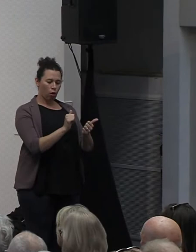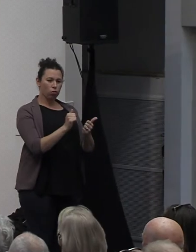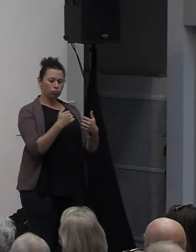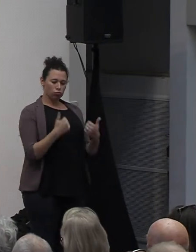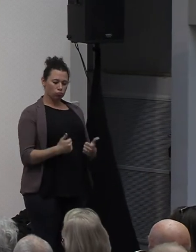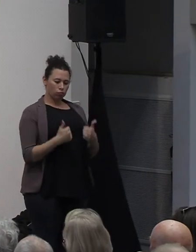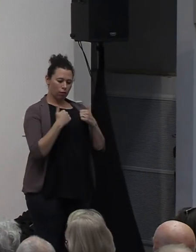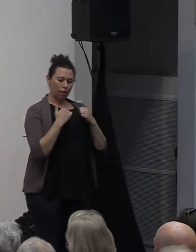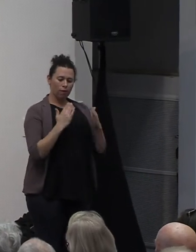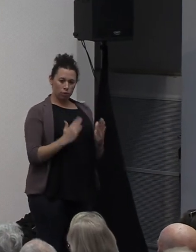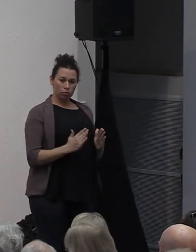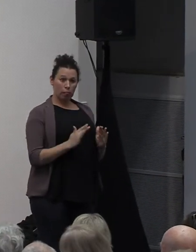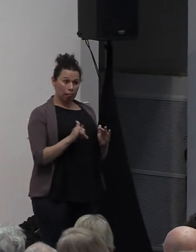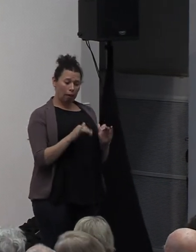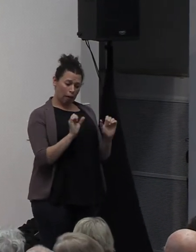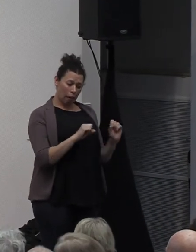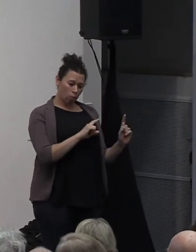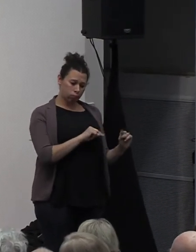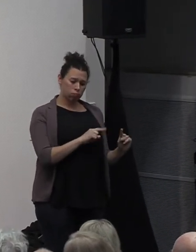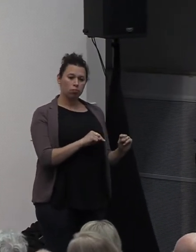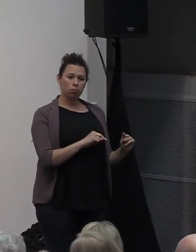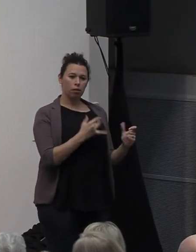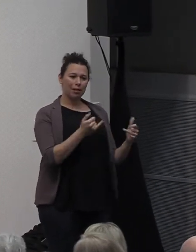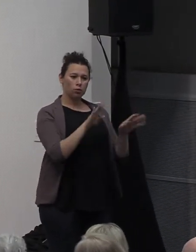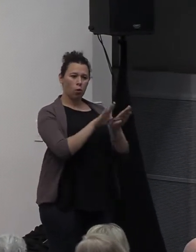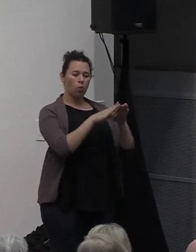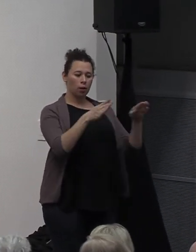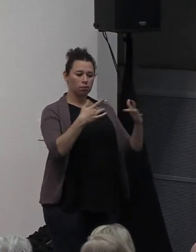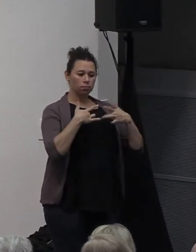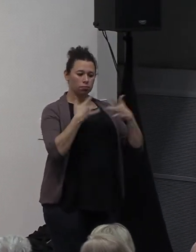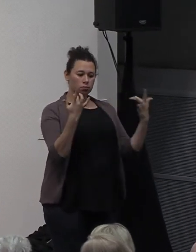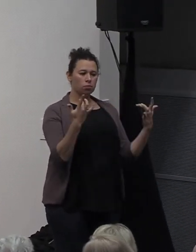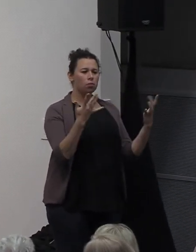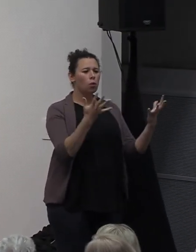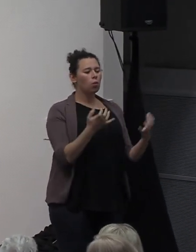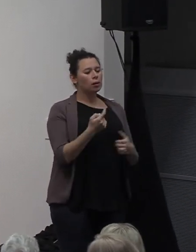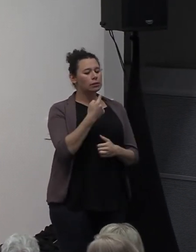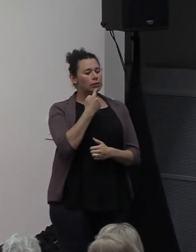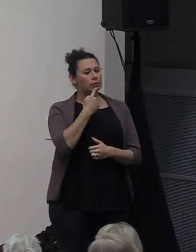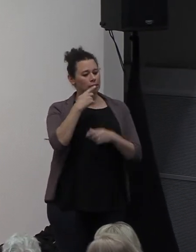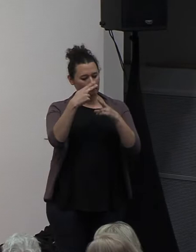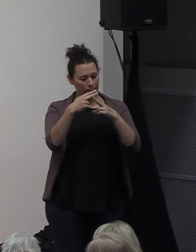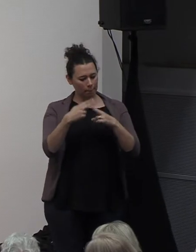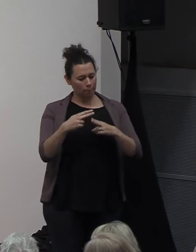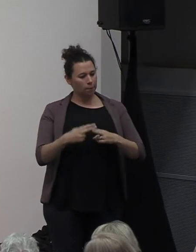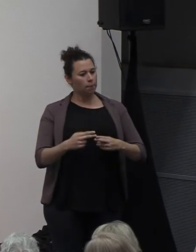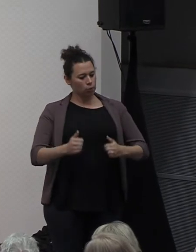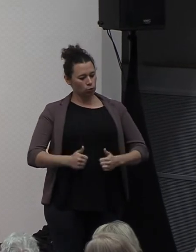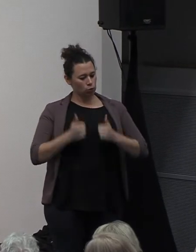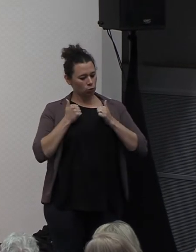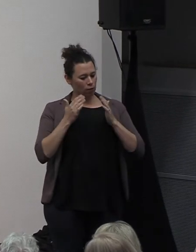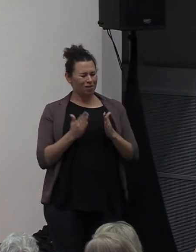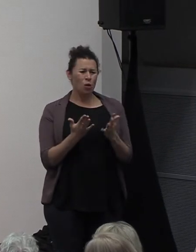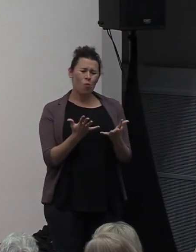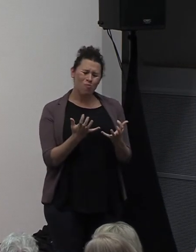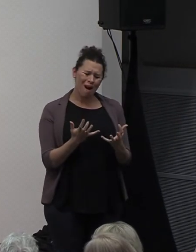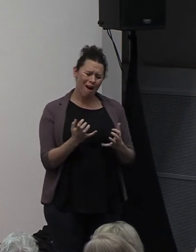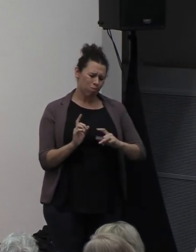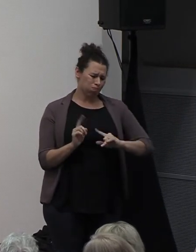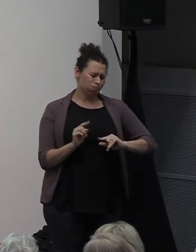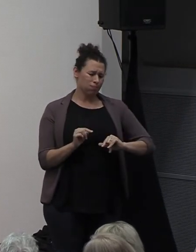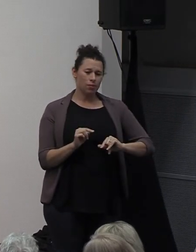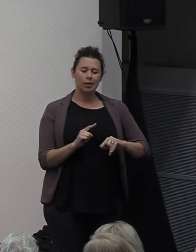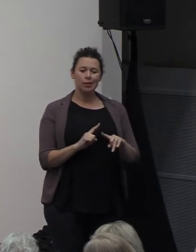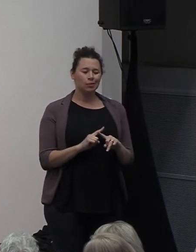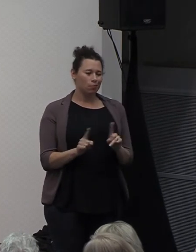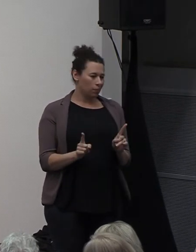are able to be here at the opening of Lest We Forget, I would like to mention the names of survivors who wanted to attend